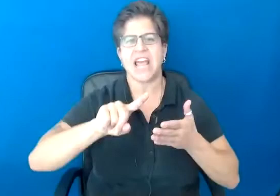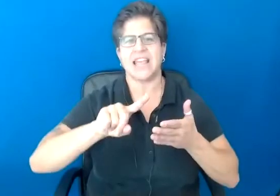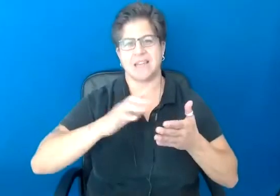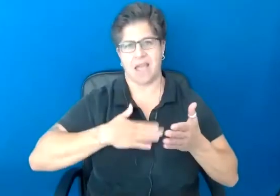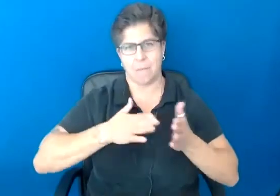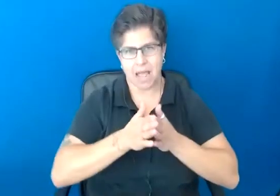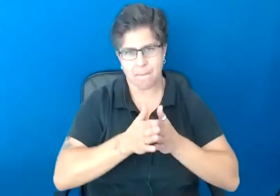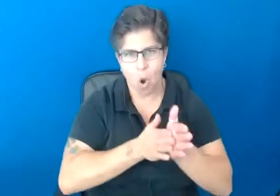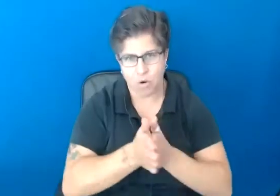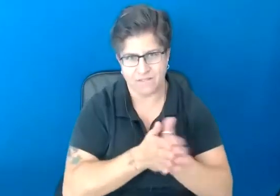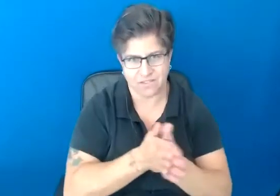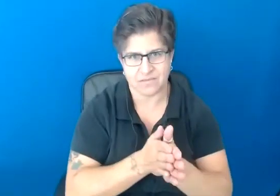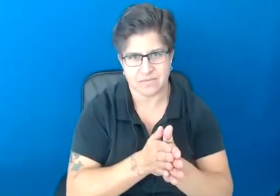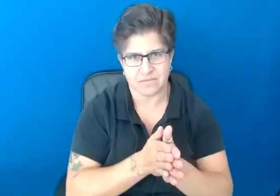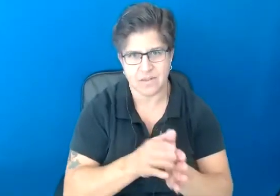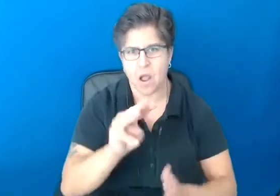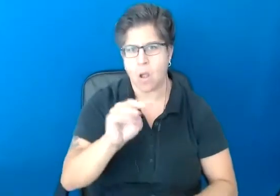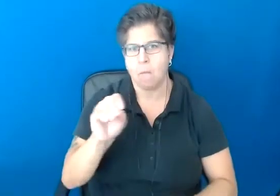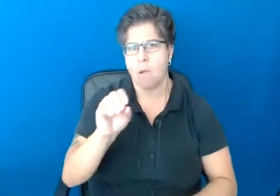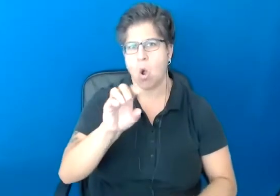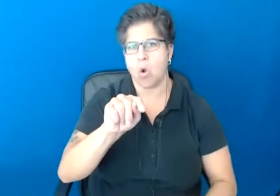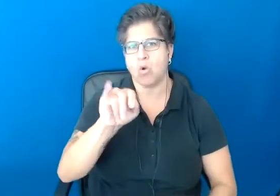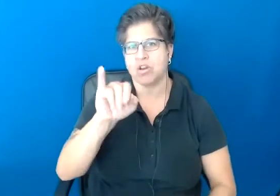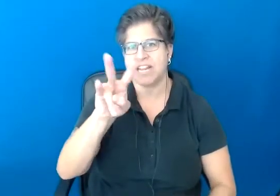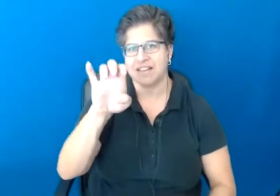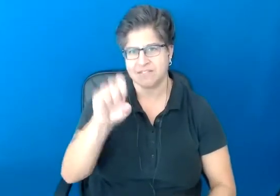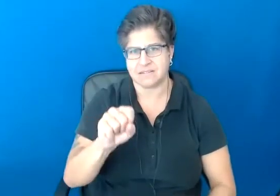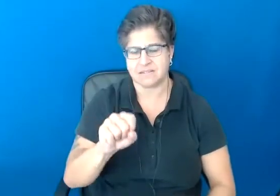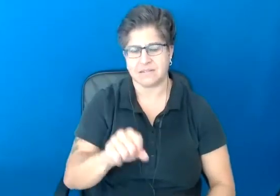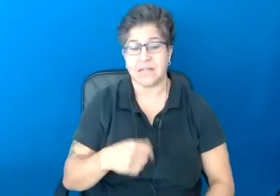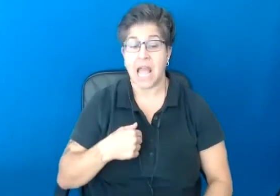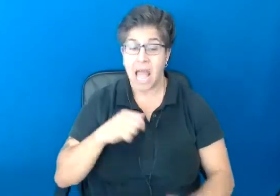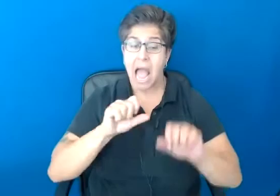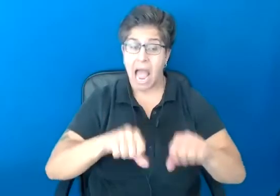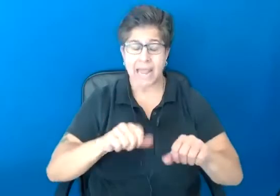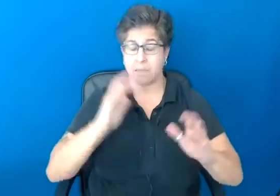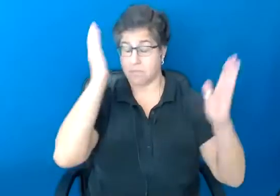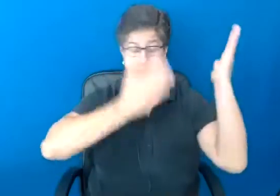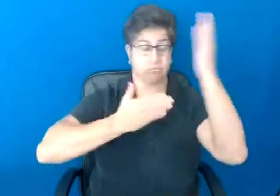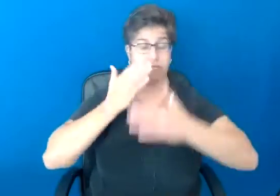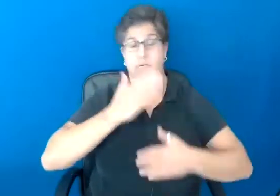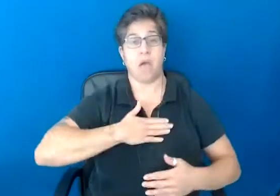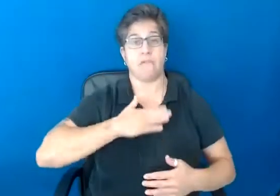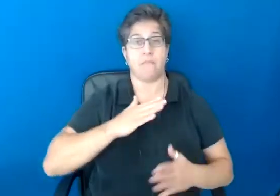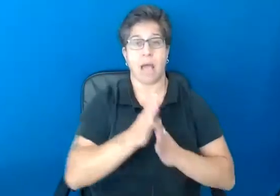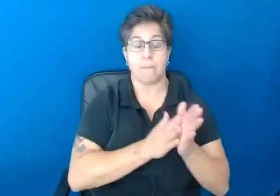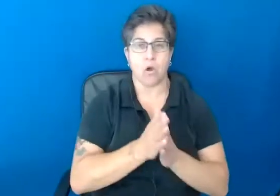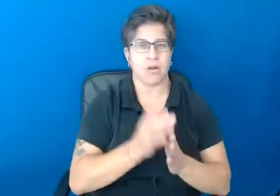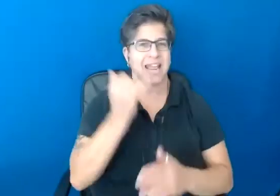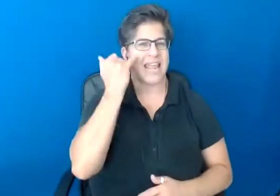habit of literally pulling myself aside and doing a quick inventory. And I still